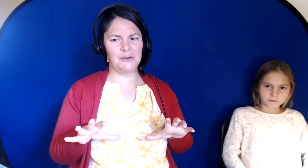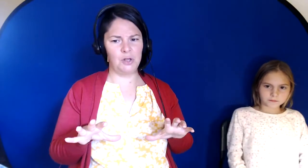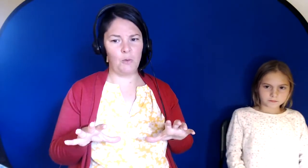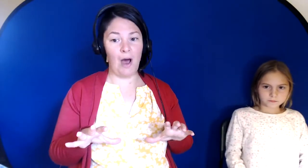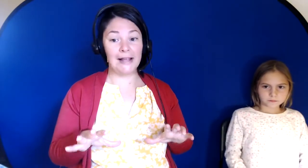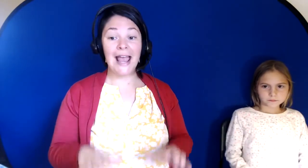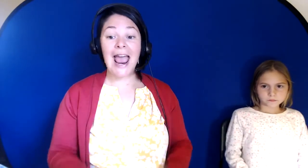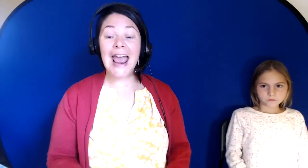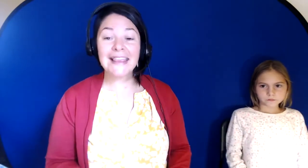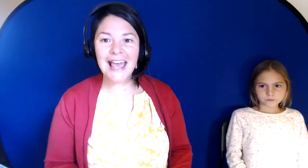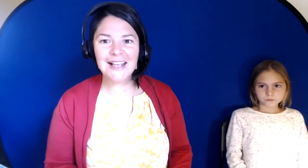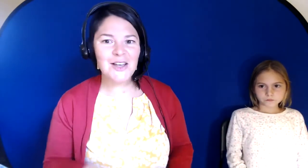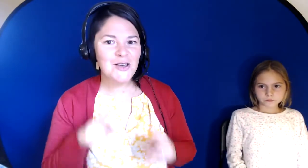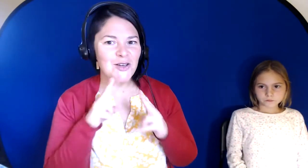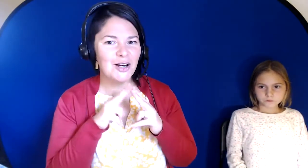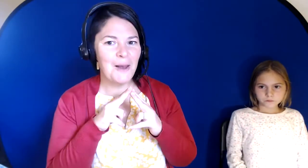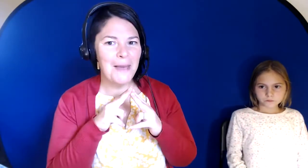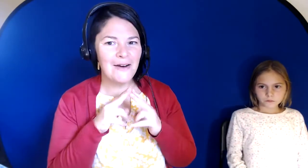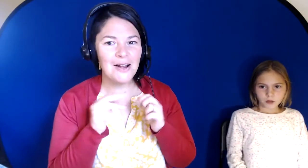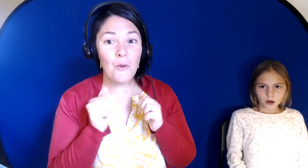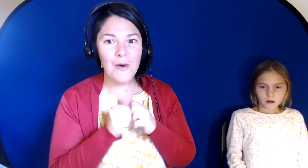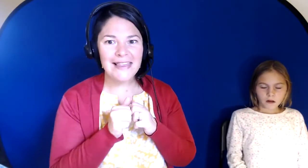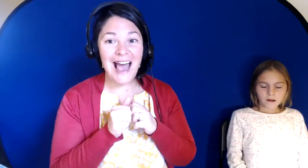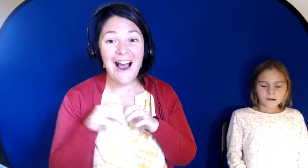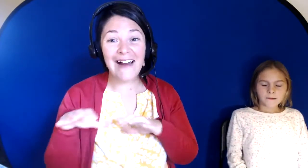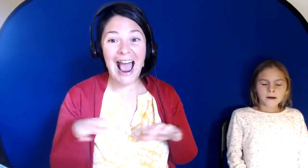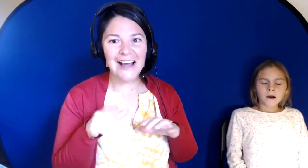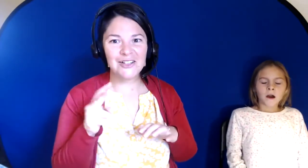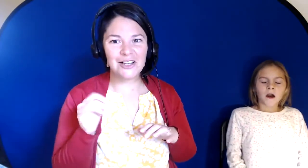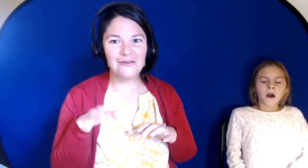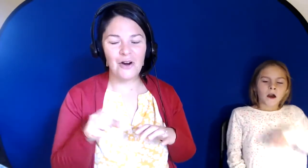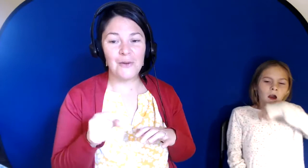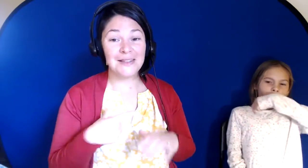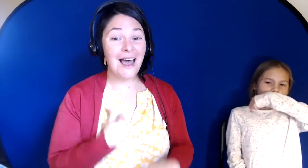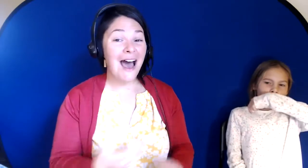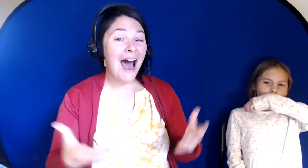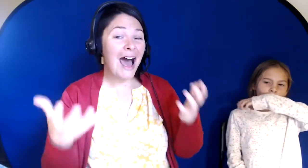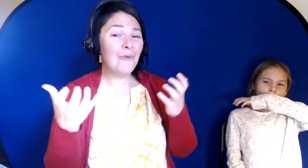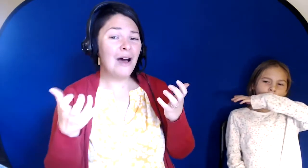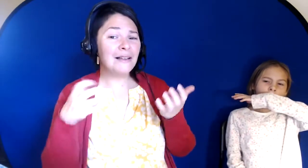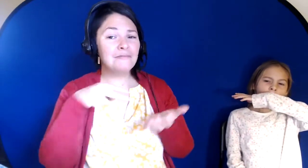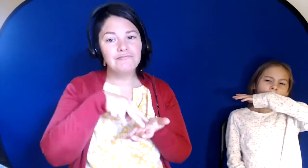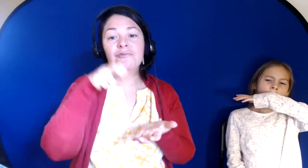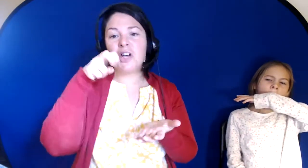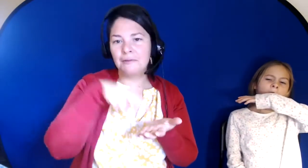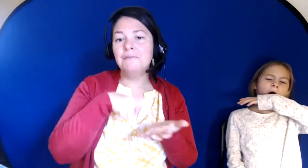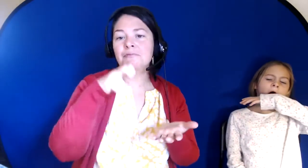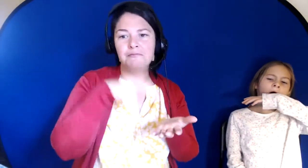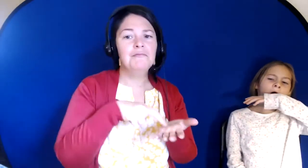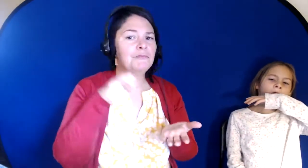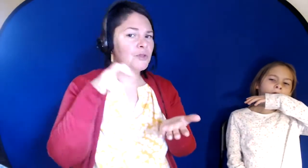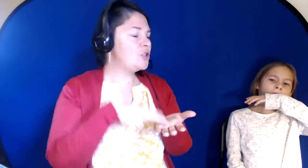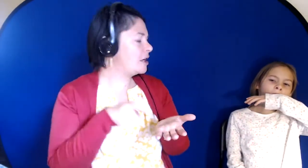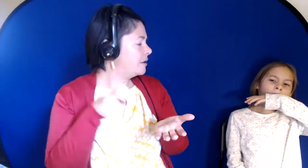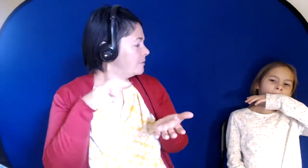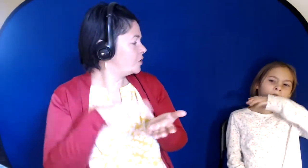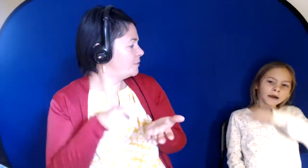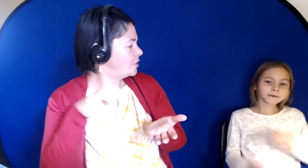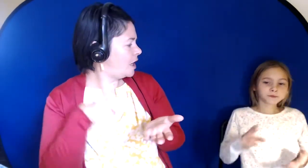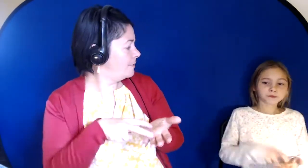want. And then you're going to pair it with our action verbs. I want, jump, jump, jump, jump.